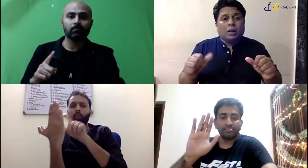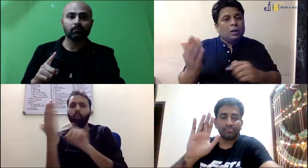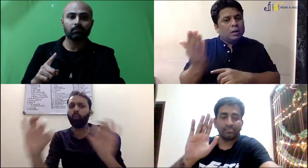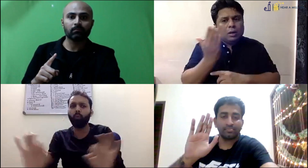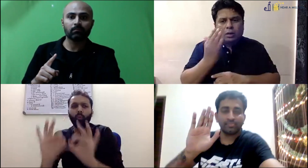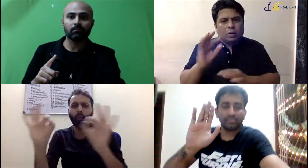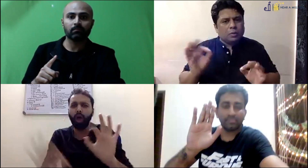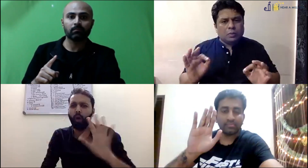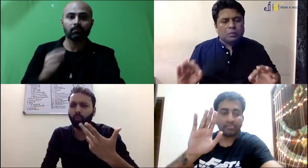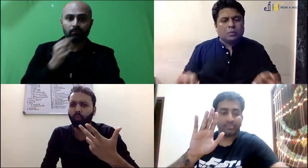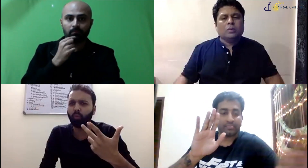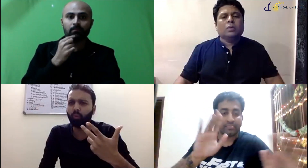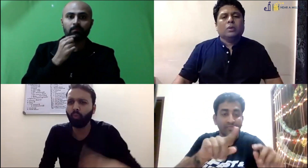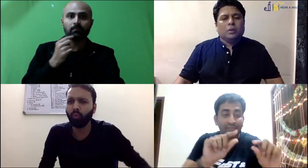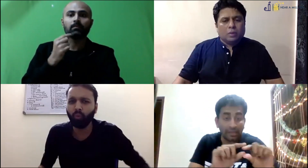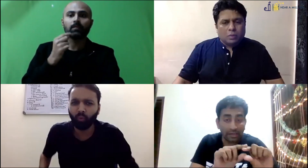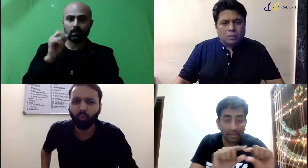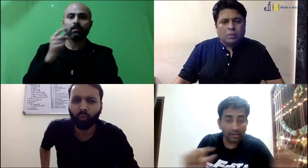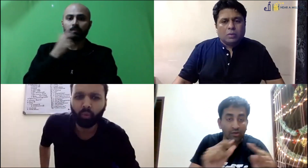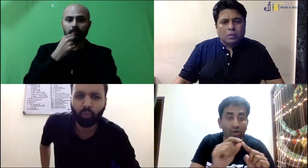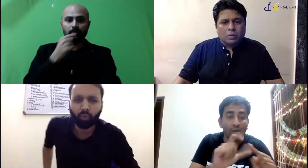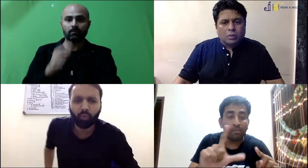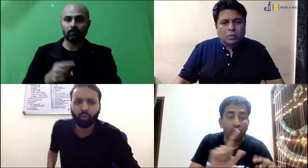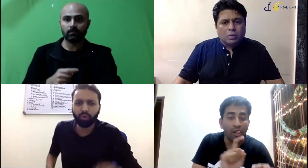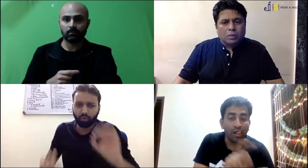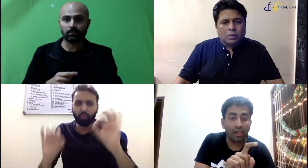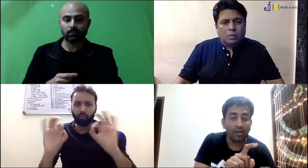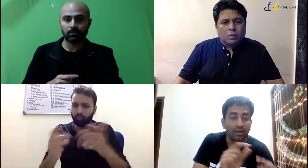but the second poll I didn't get it.